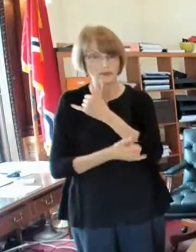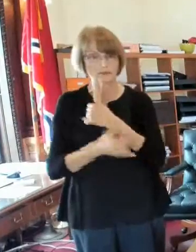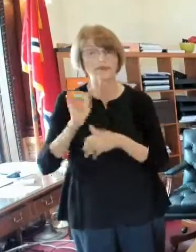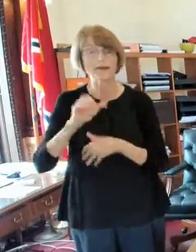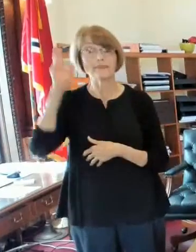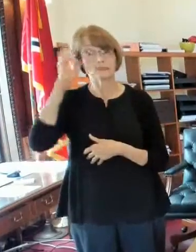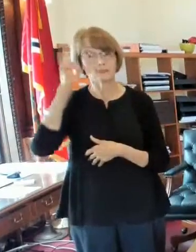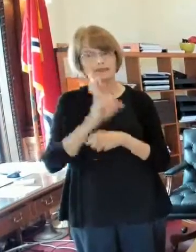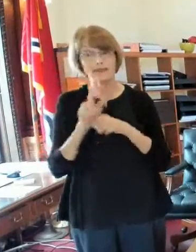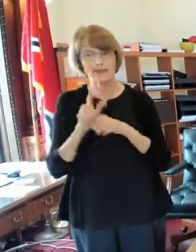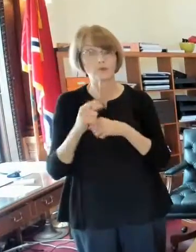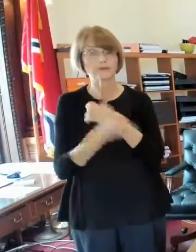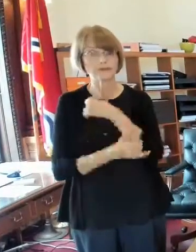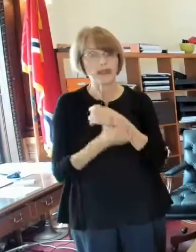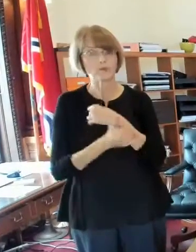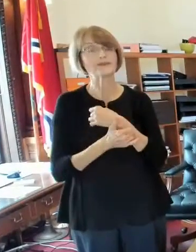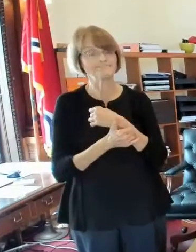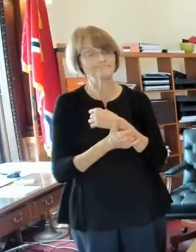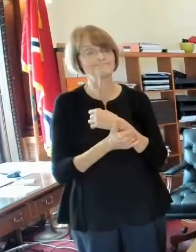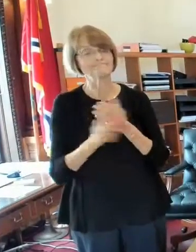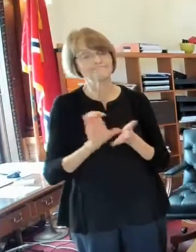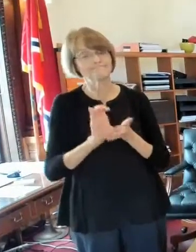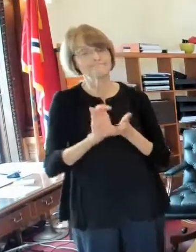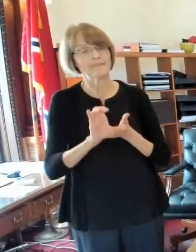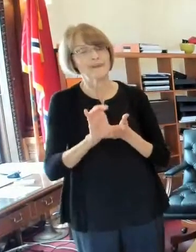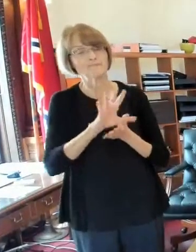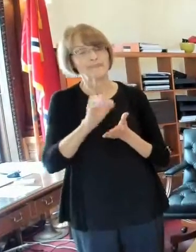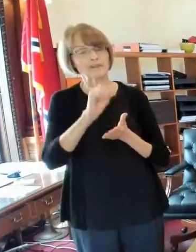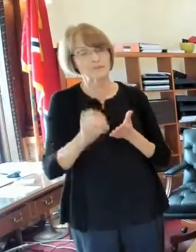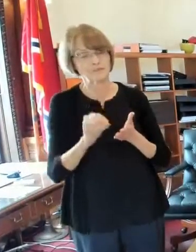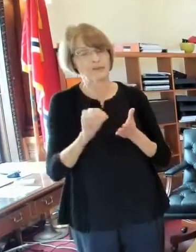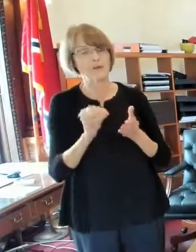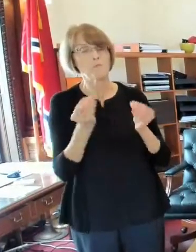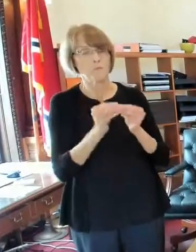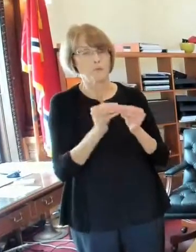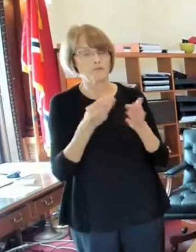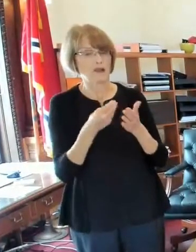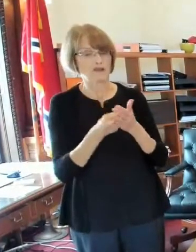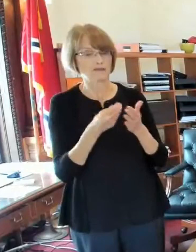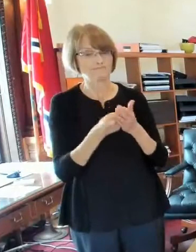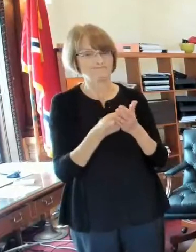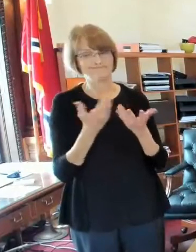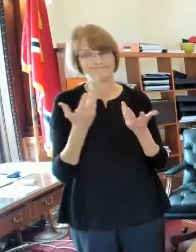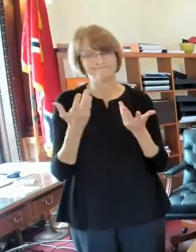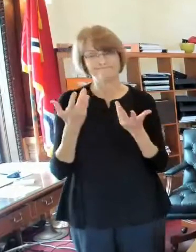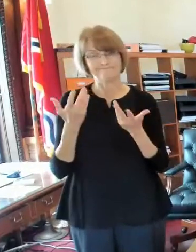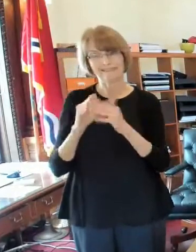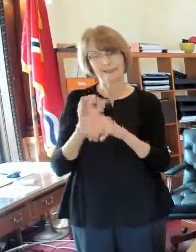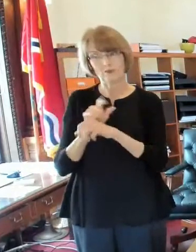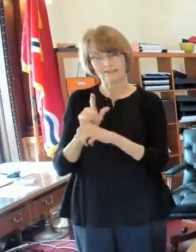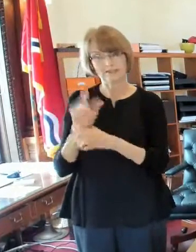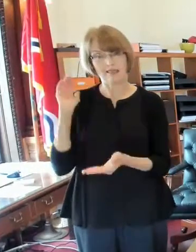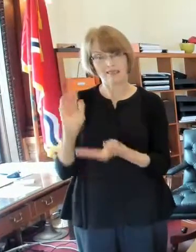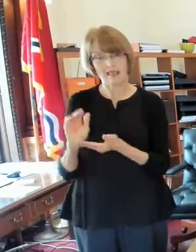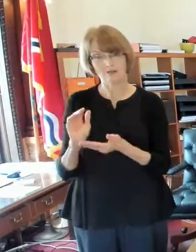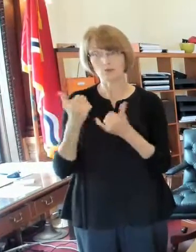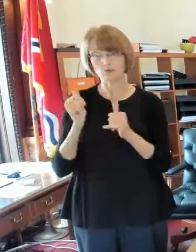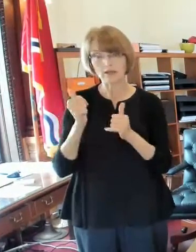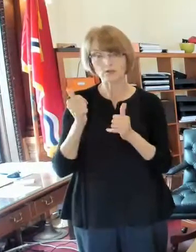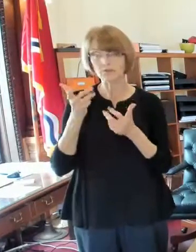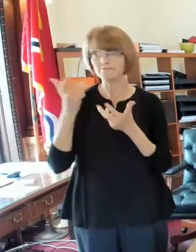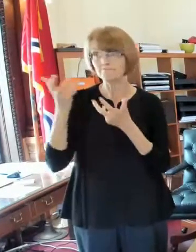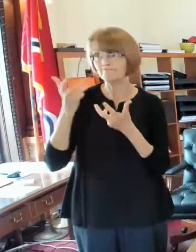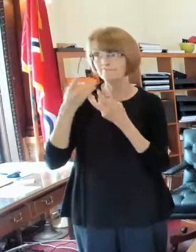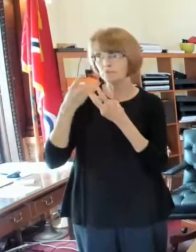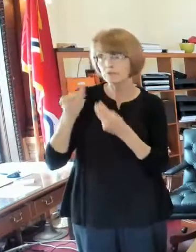County got 50% more than St. Louis City. So we're still trying to get that resolved, still trying to get